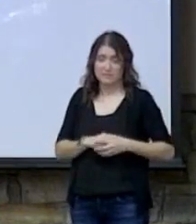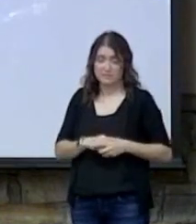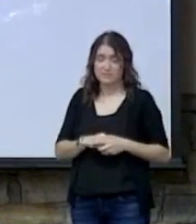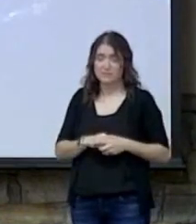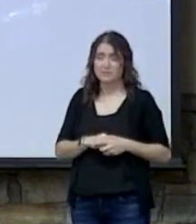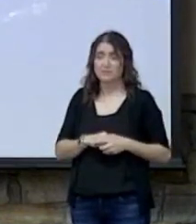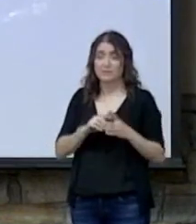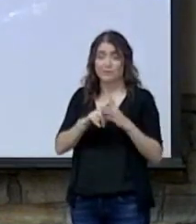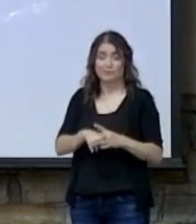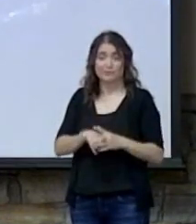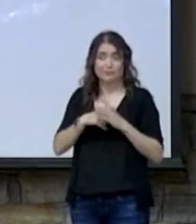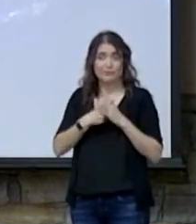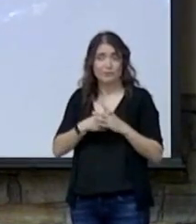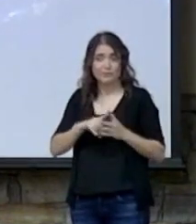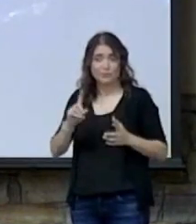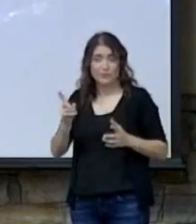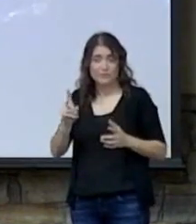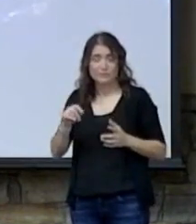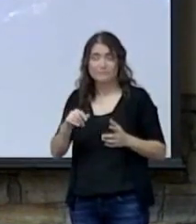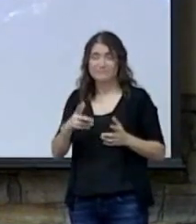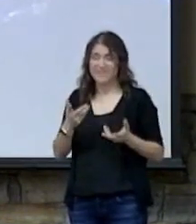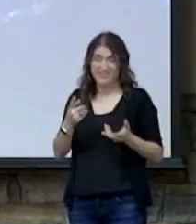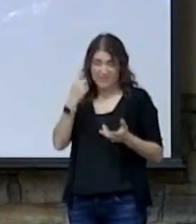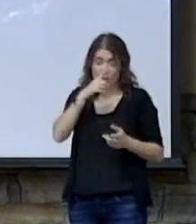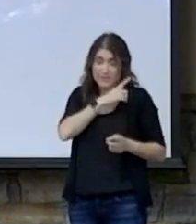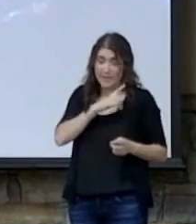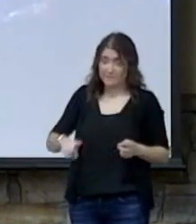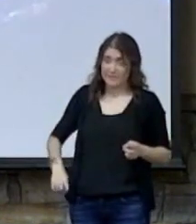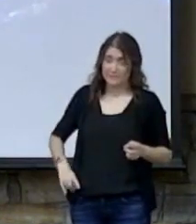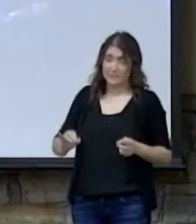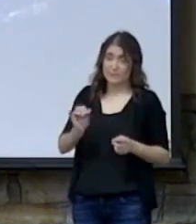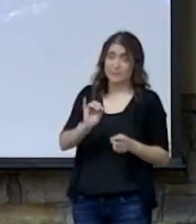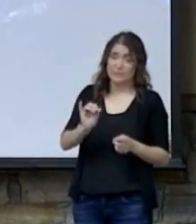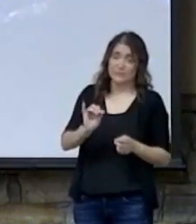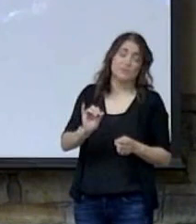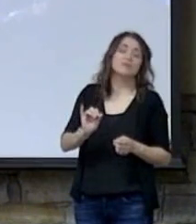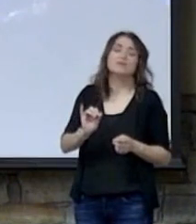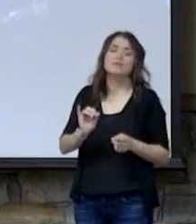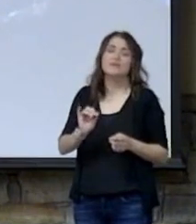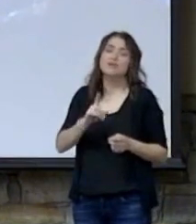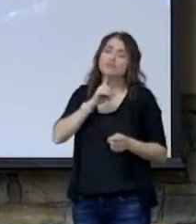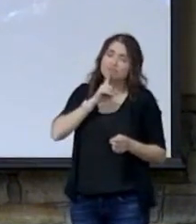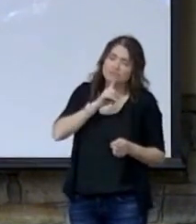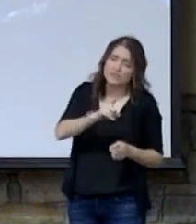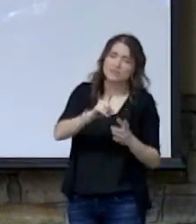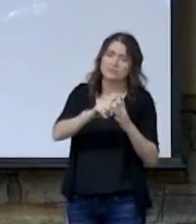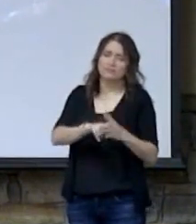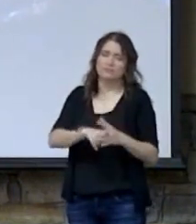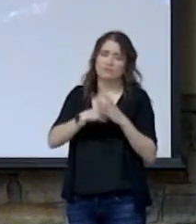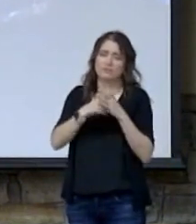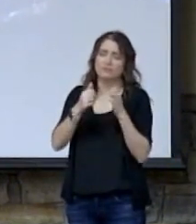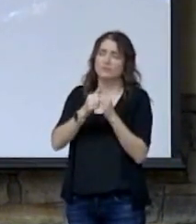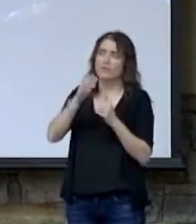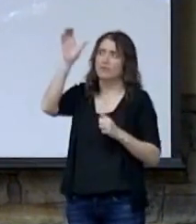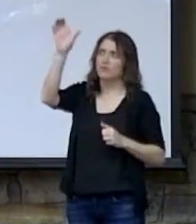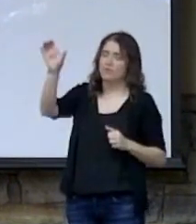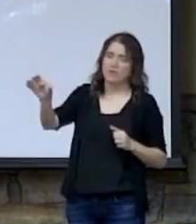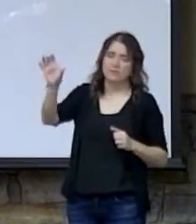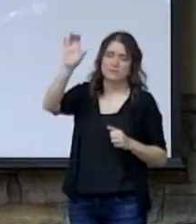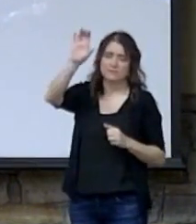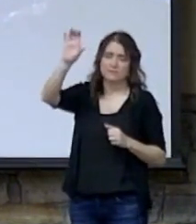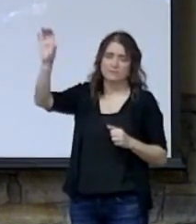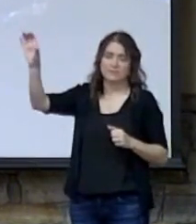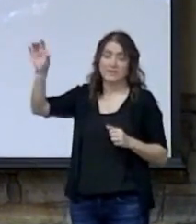It starts, even for David, it really, truly starts with the cross. Even